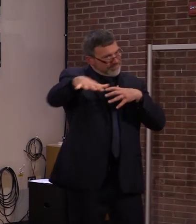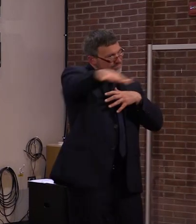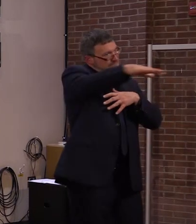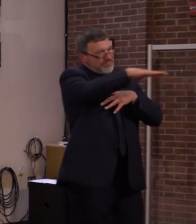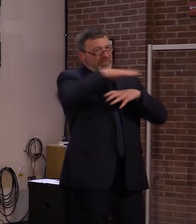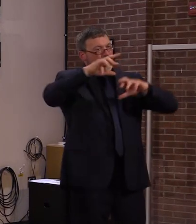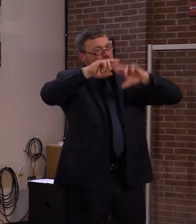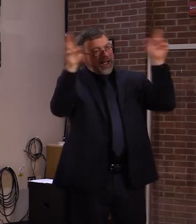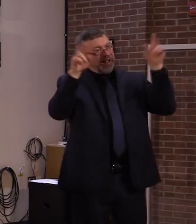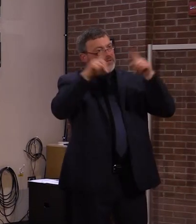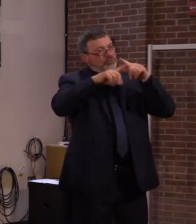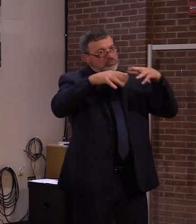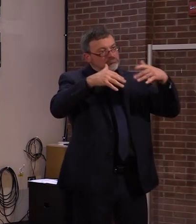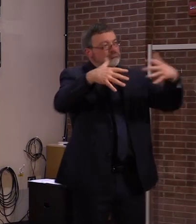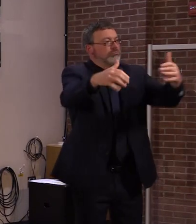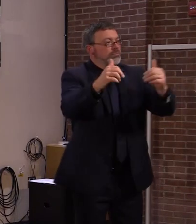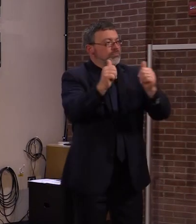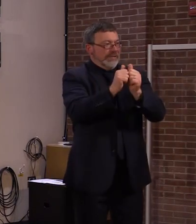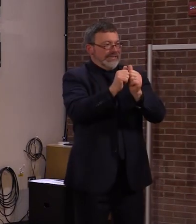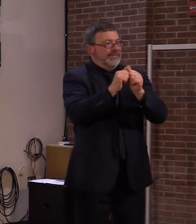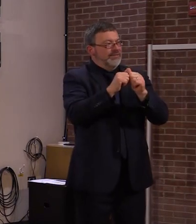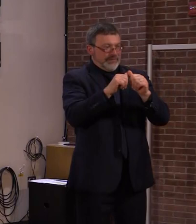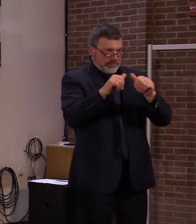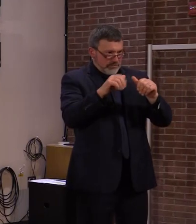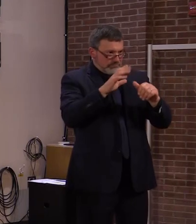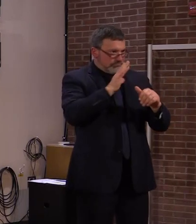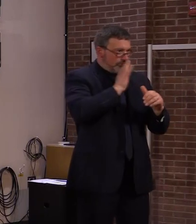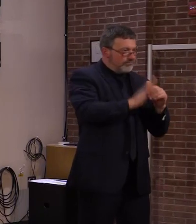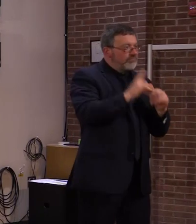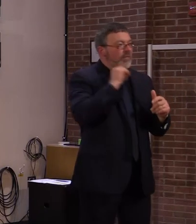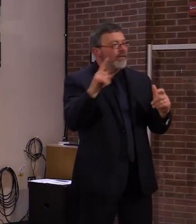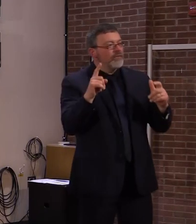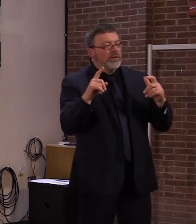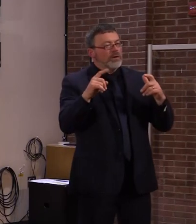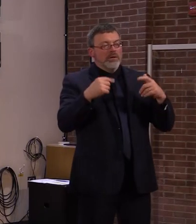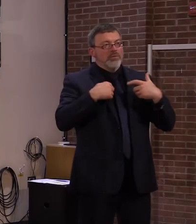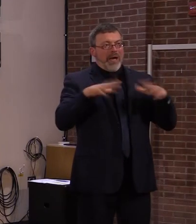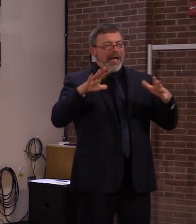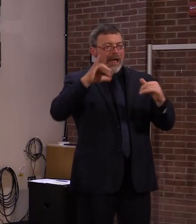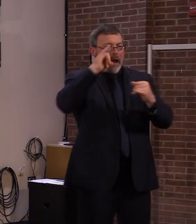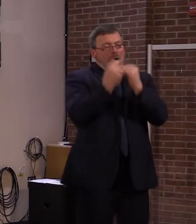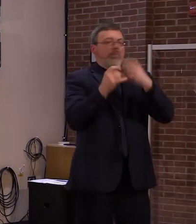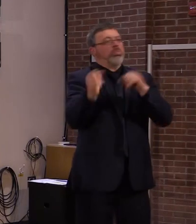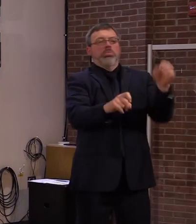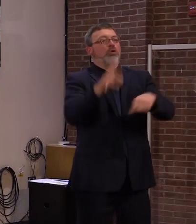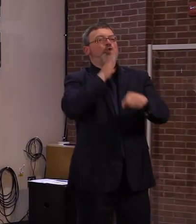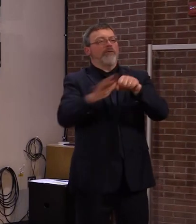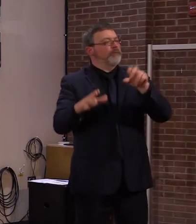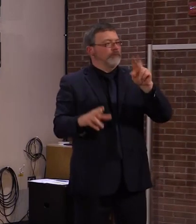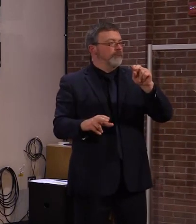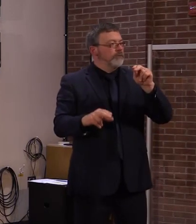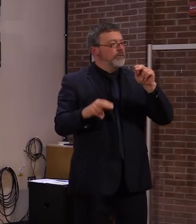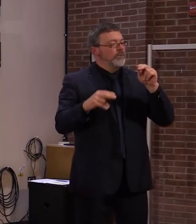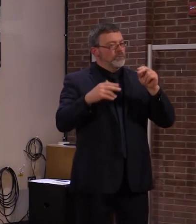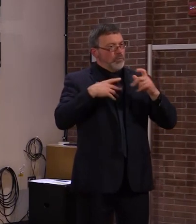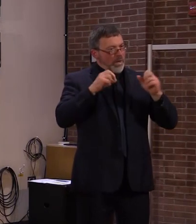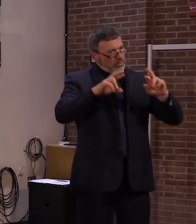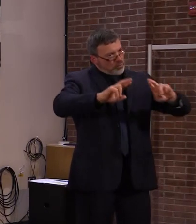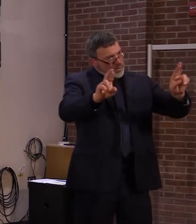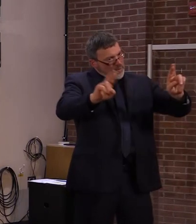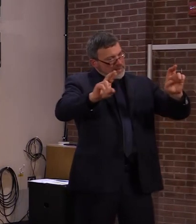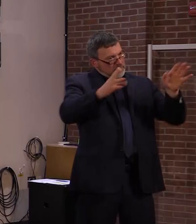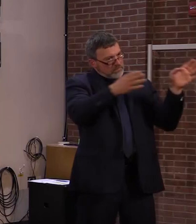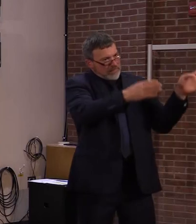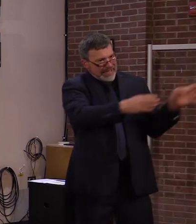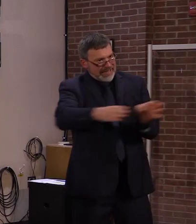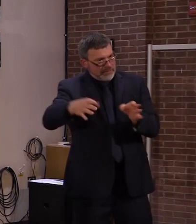being proactive and making sure that we have enough people in reserve in order to handle all the vaccination sites